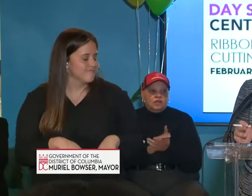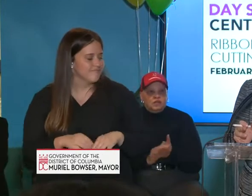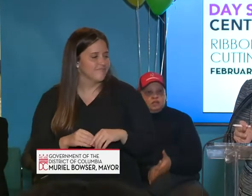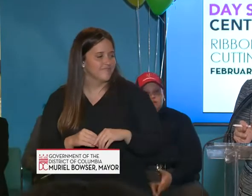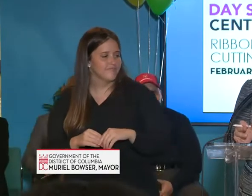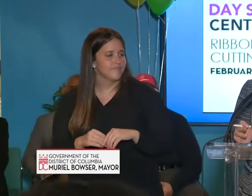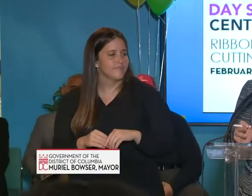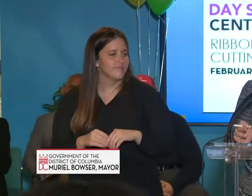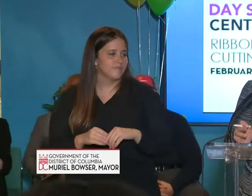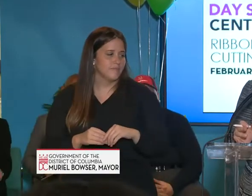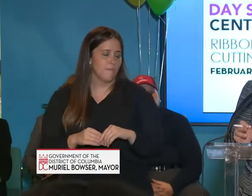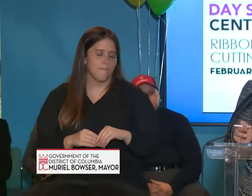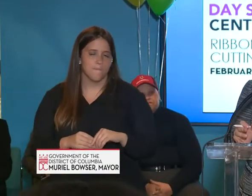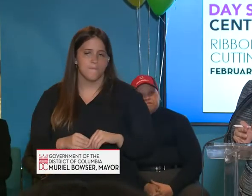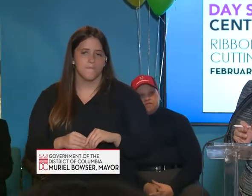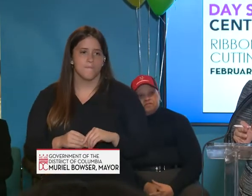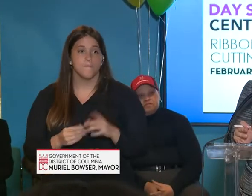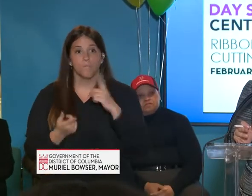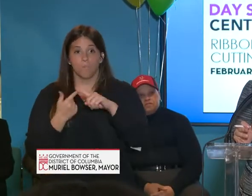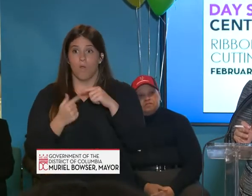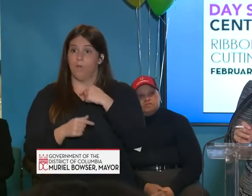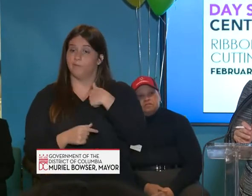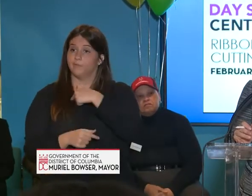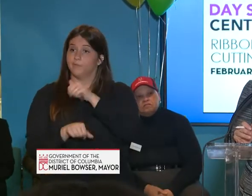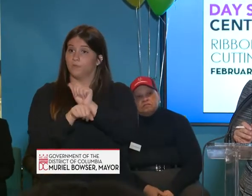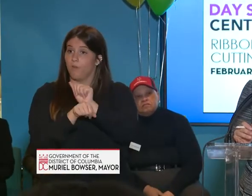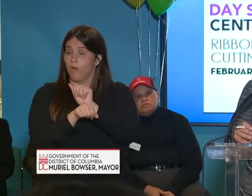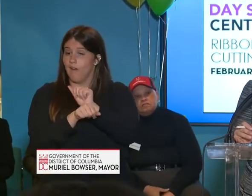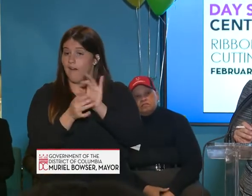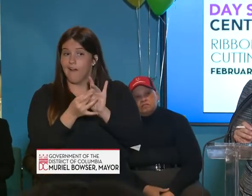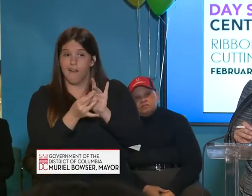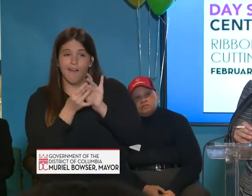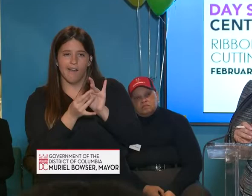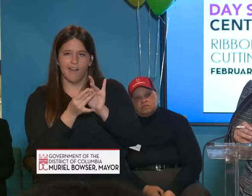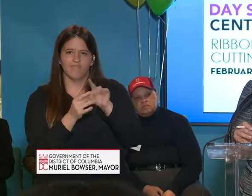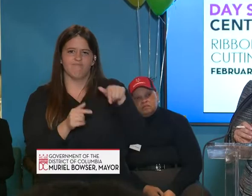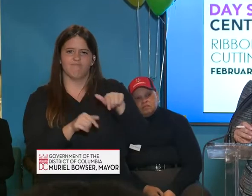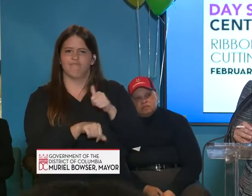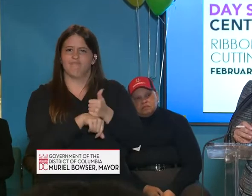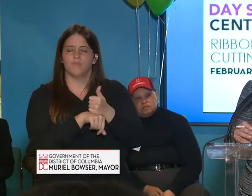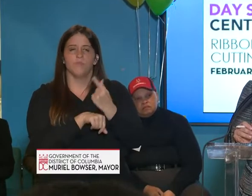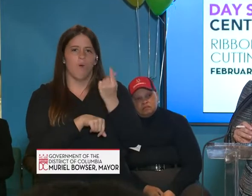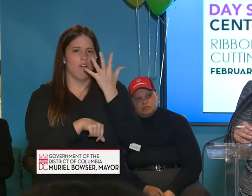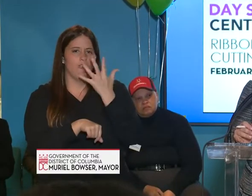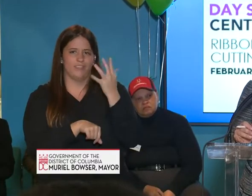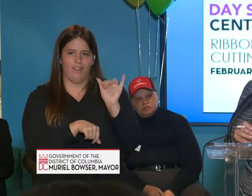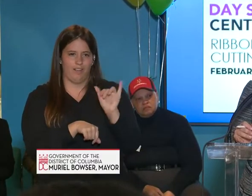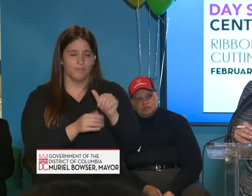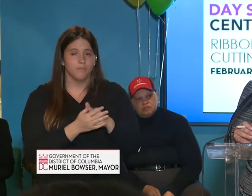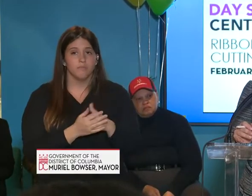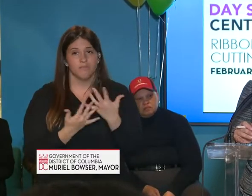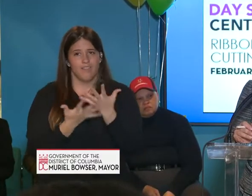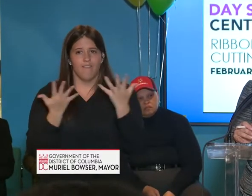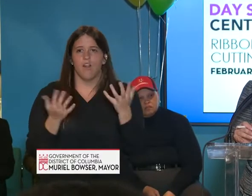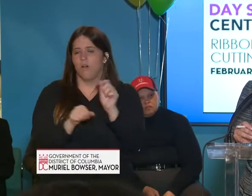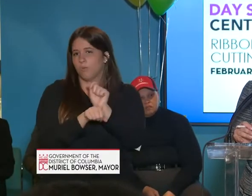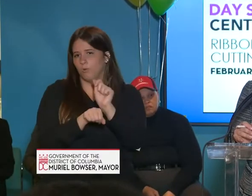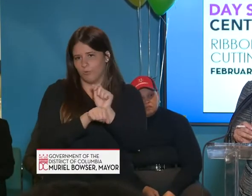This is what it looks like when we all work together. So let's remember that because we have a lot more work to